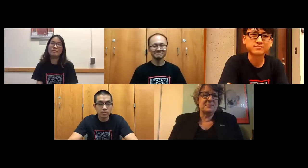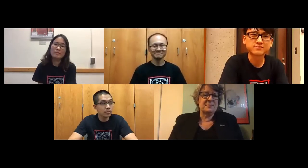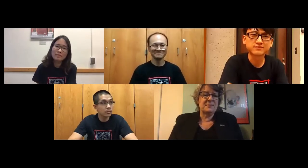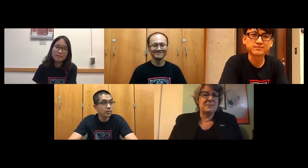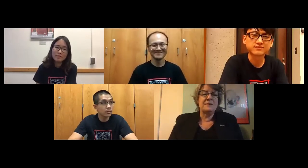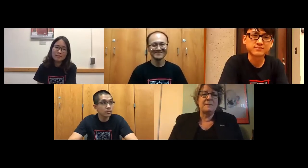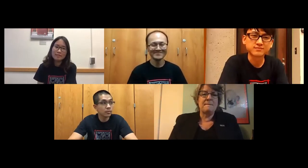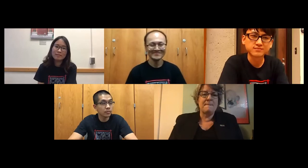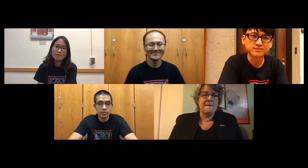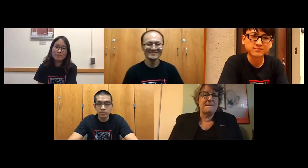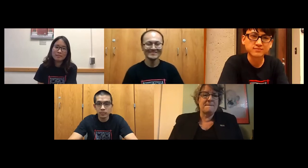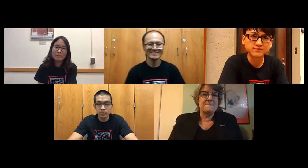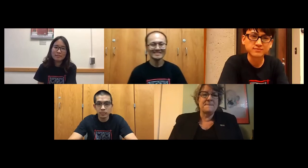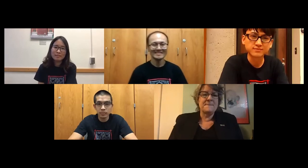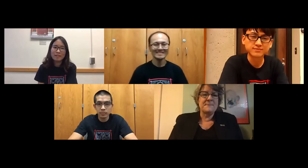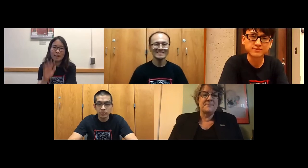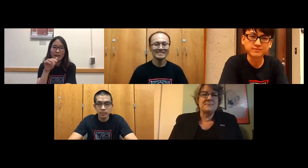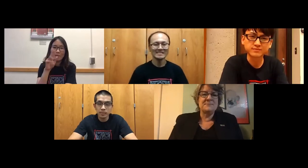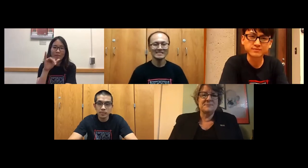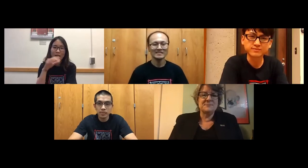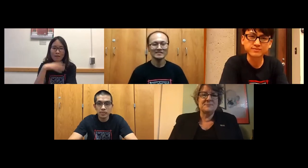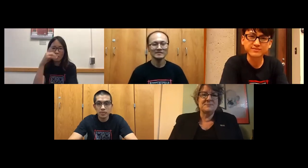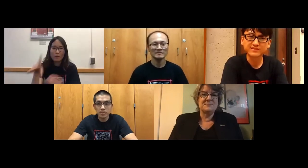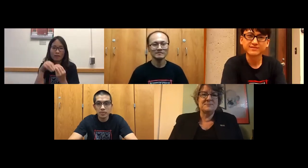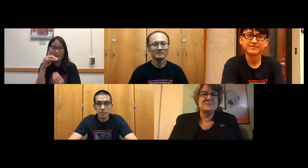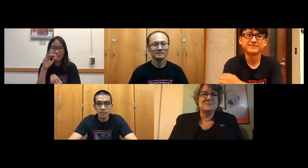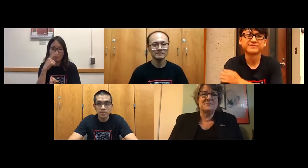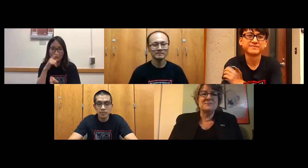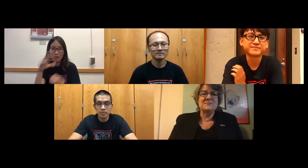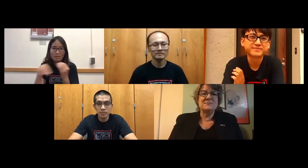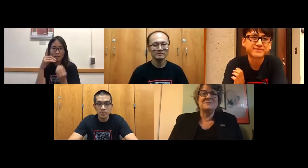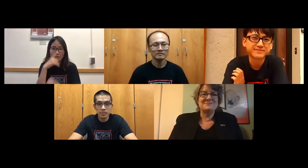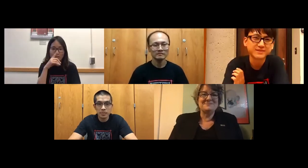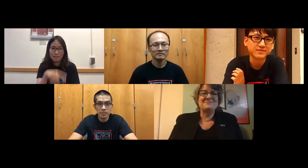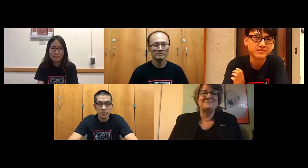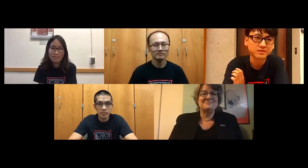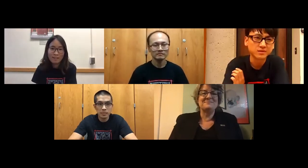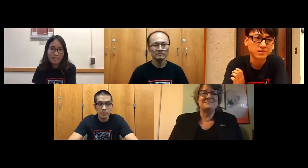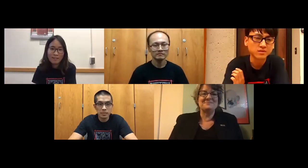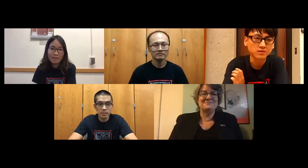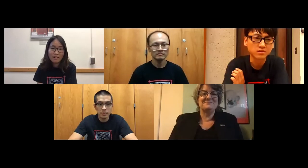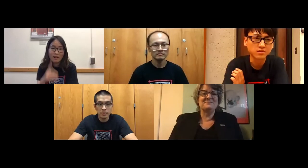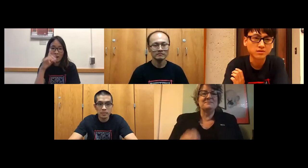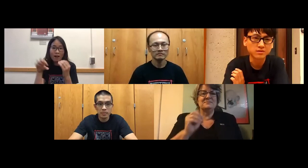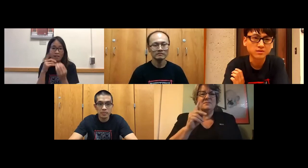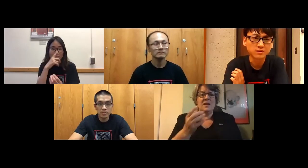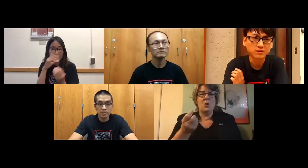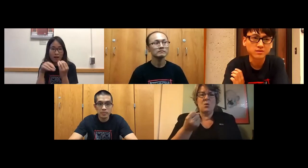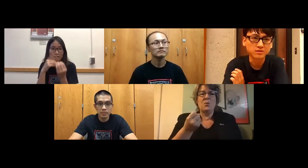One second, we need to unmute the CSL voice interpreter pair in China. So 1 second. And then I have one thing to add too, if you